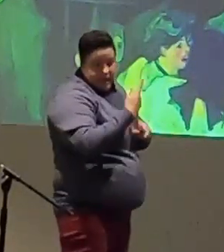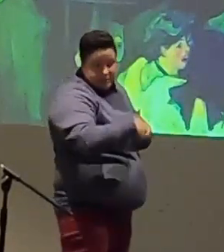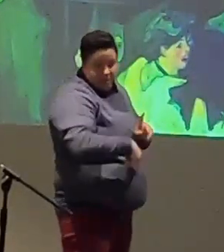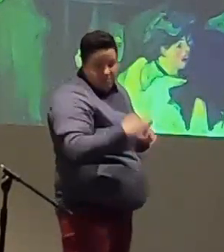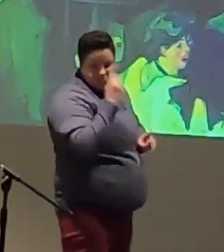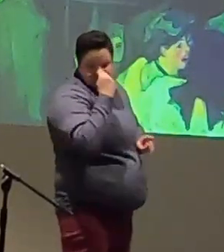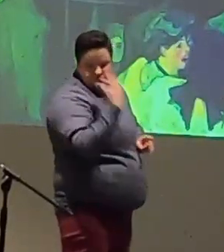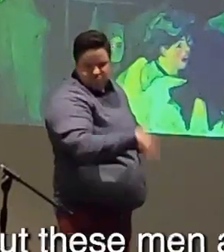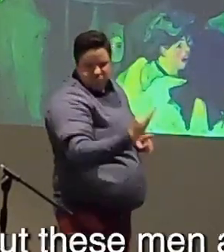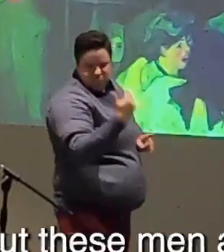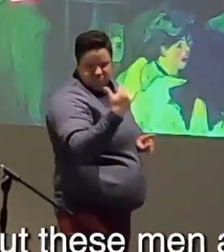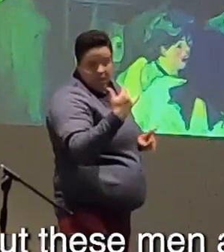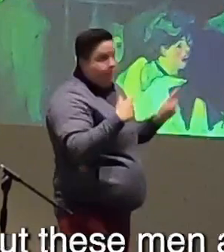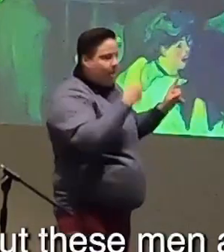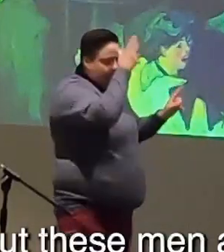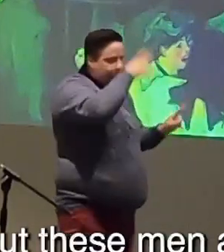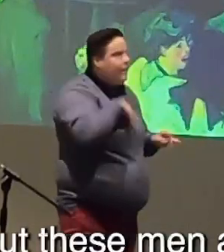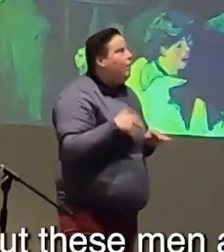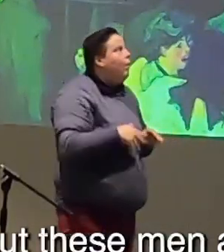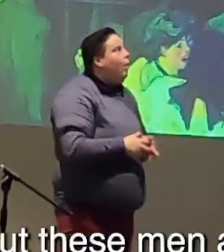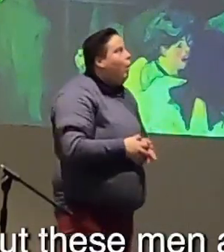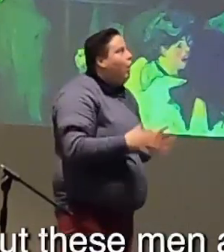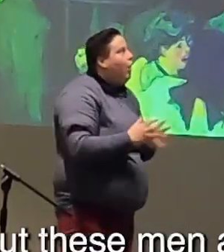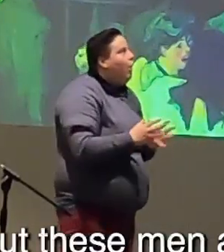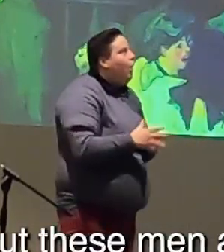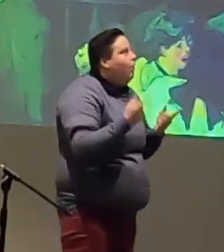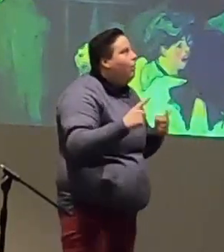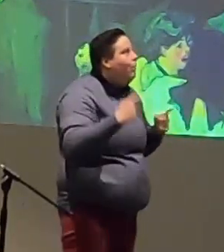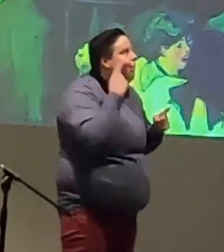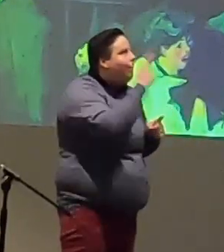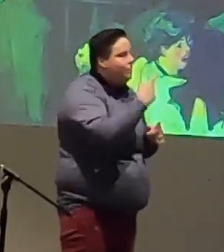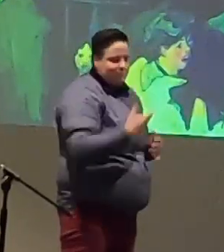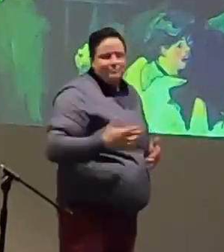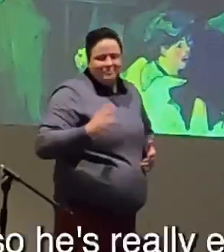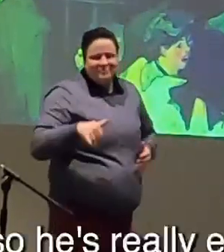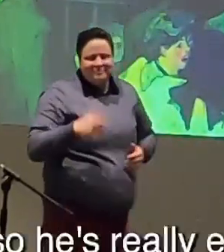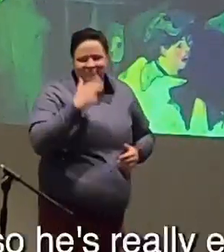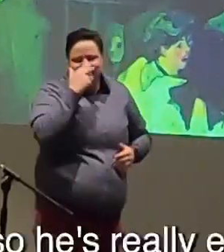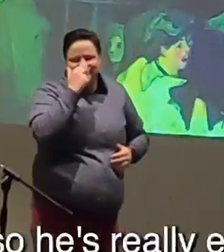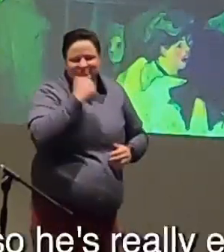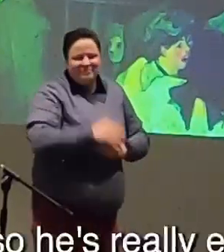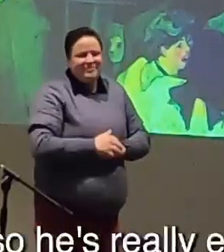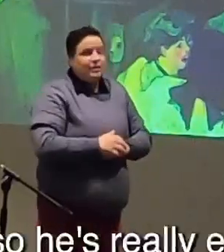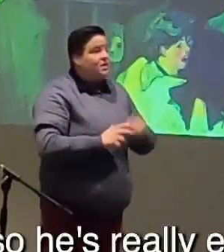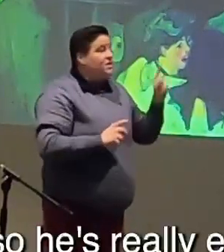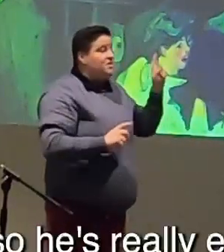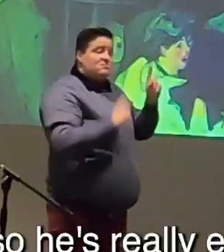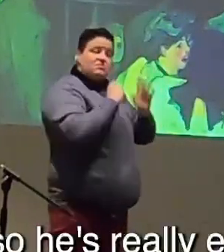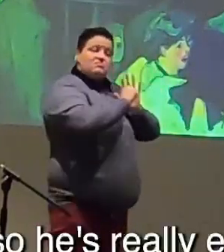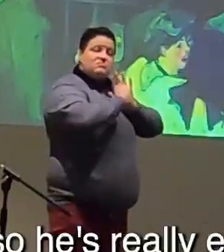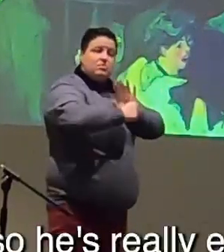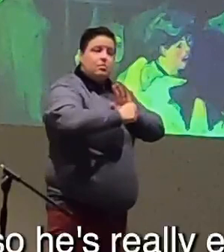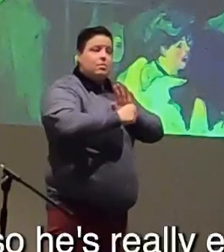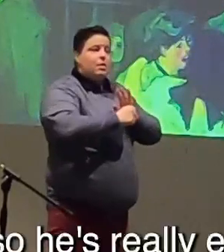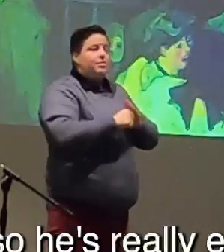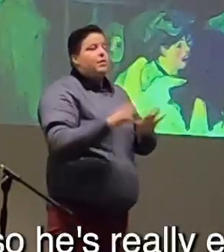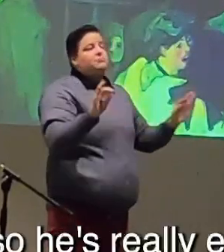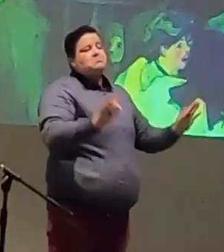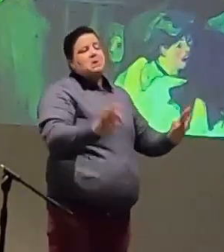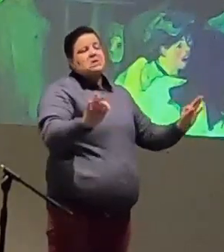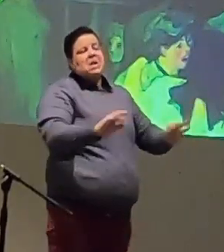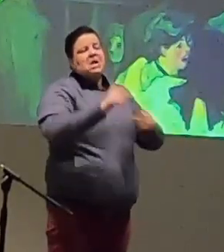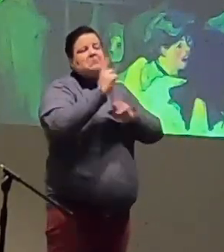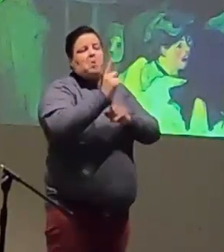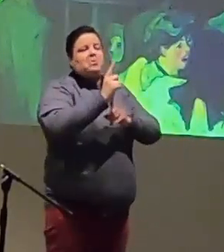They don't want to deal with it right now. But these men are like, oh, what's going on there? And so he's really emphasizing just these sort of mundane